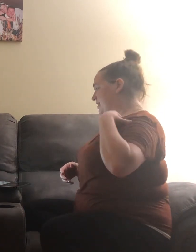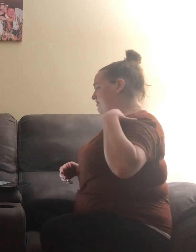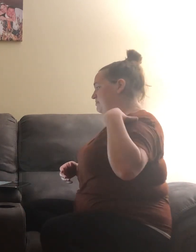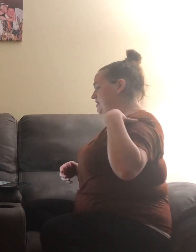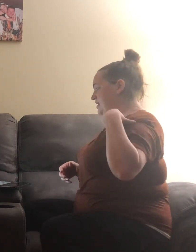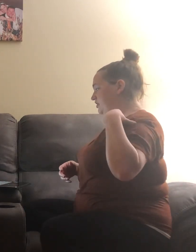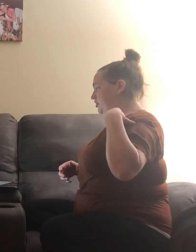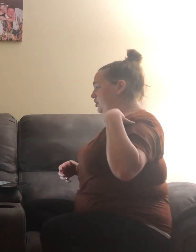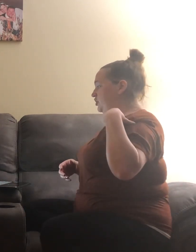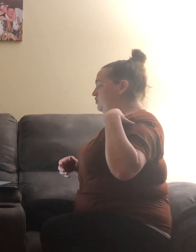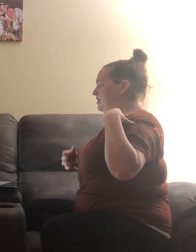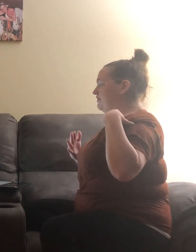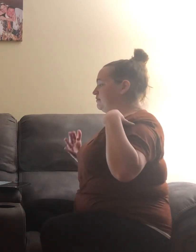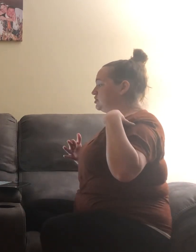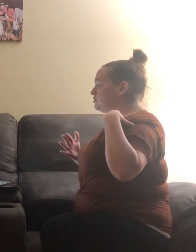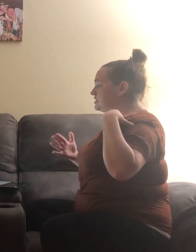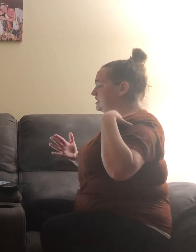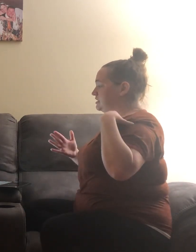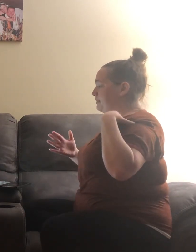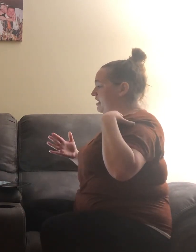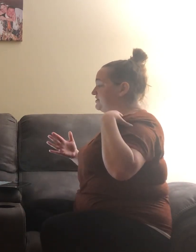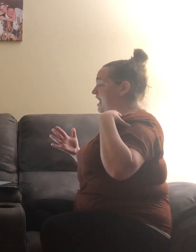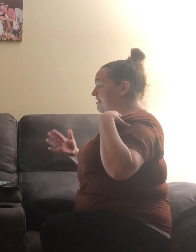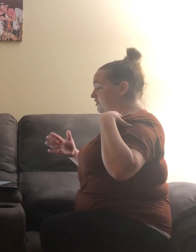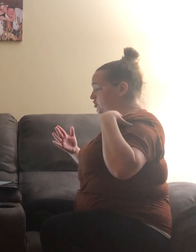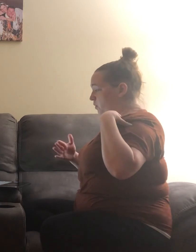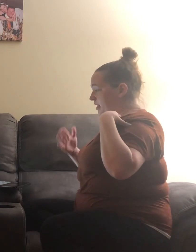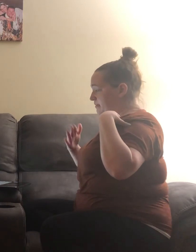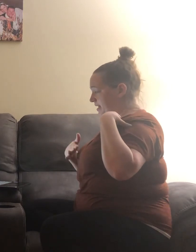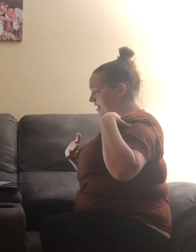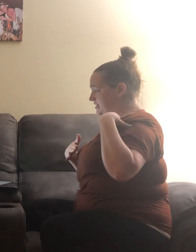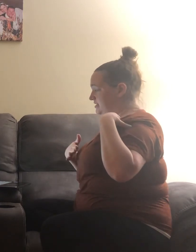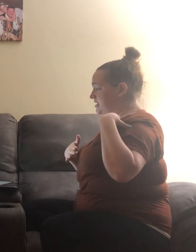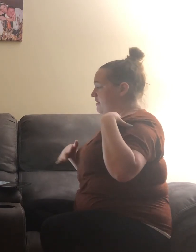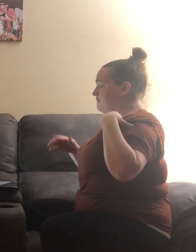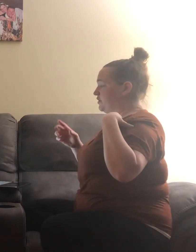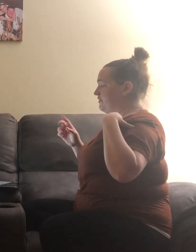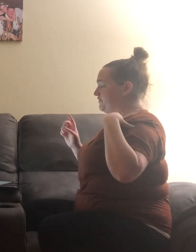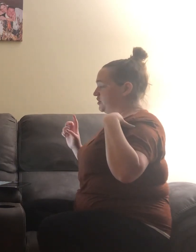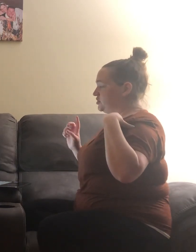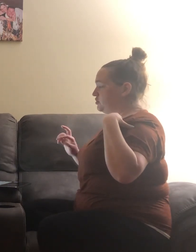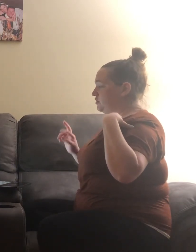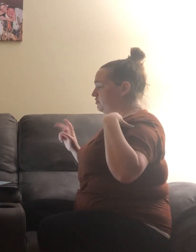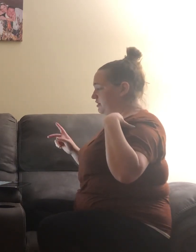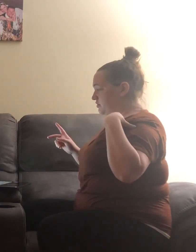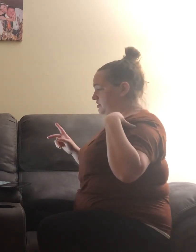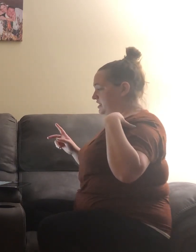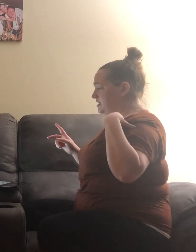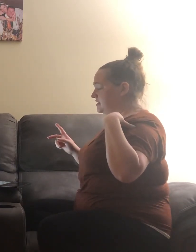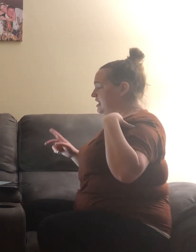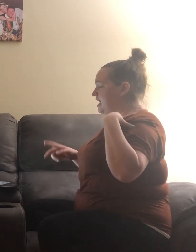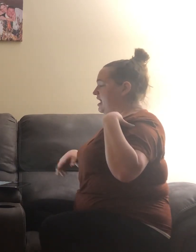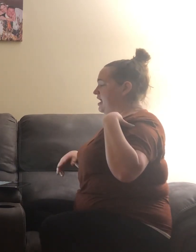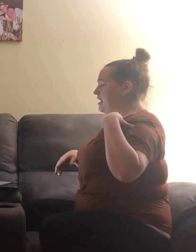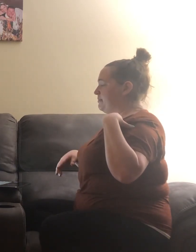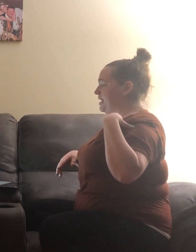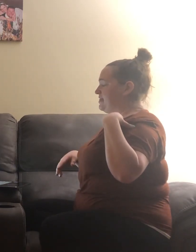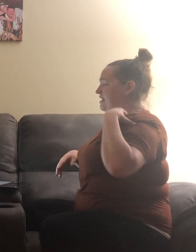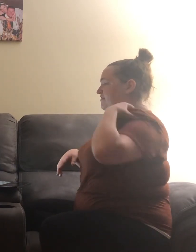an inhaler. You can give him 2 to 6 puffs every 20 minutes for the first 2 to 3 doses. And then if that